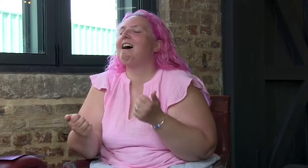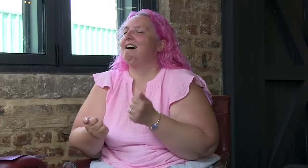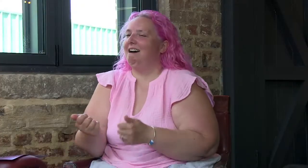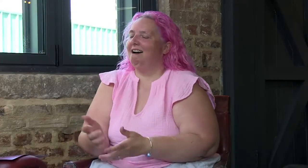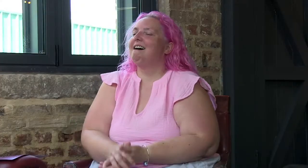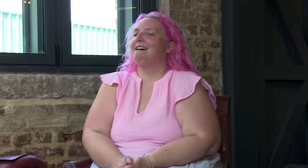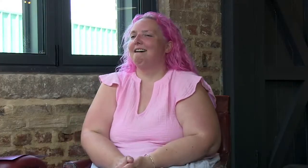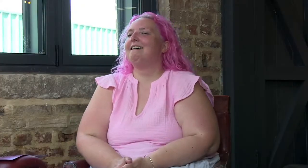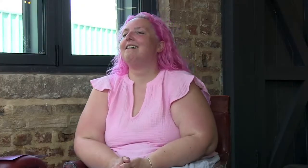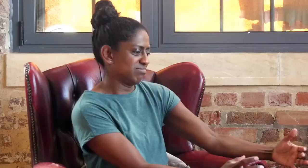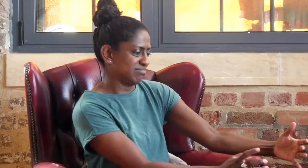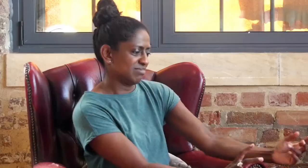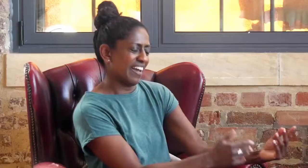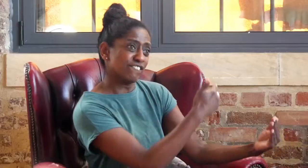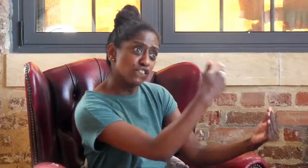on the train?